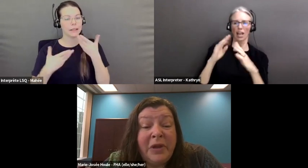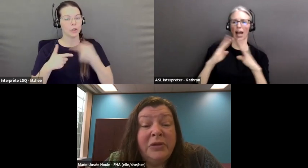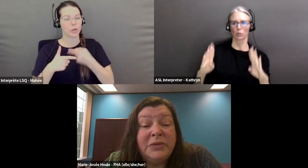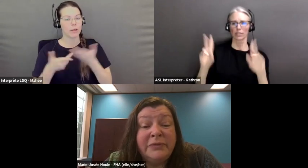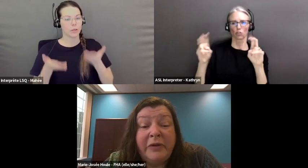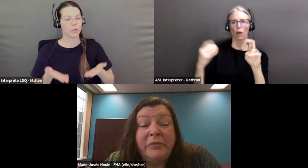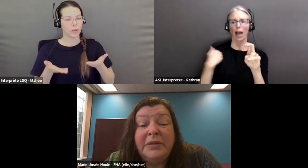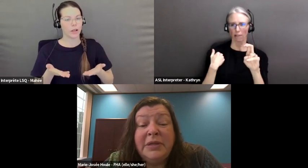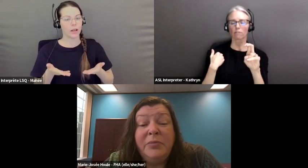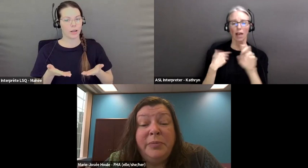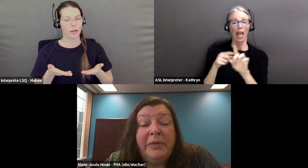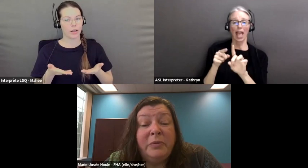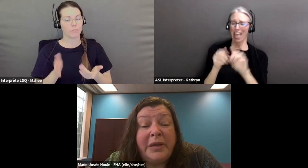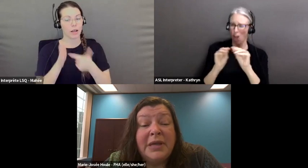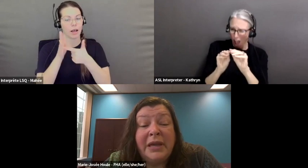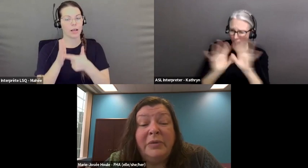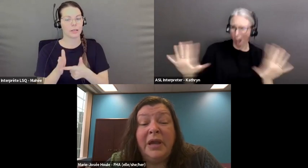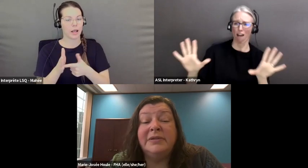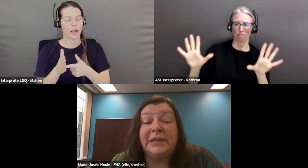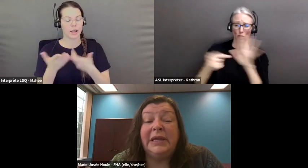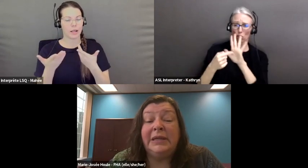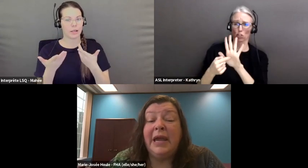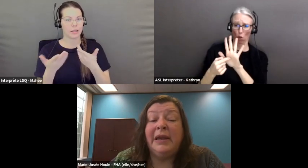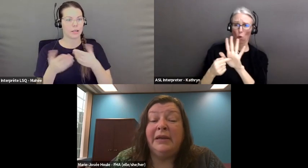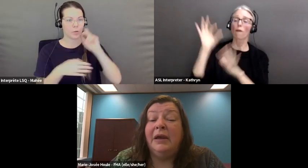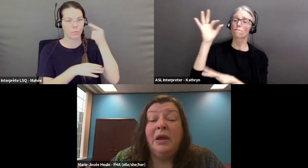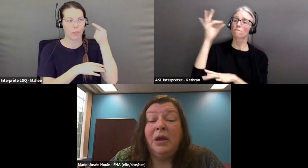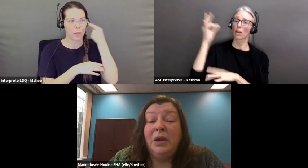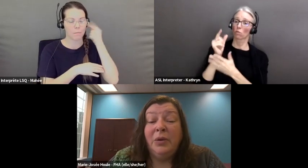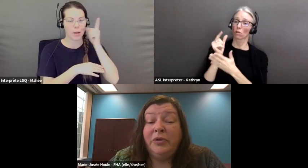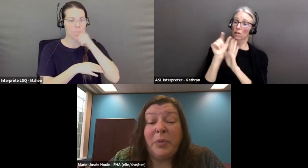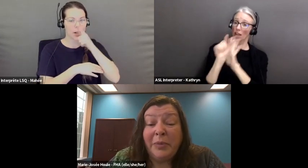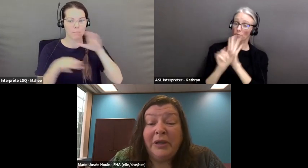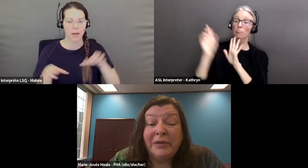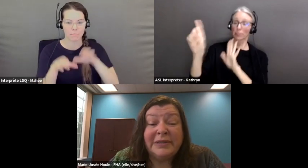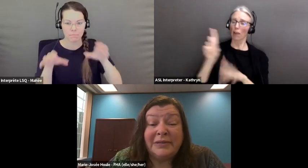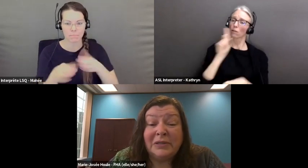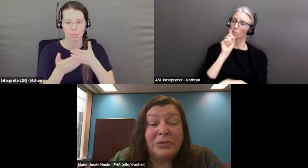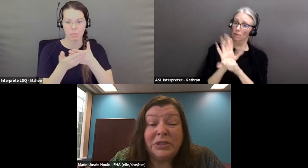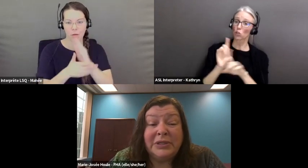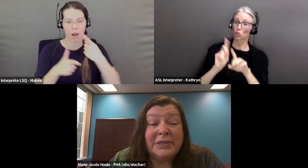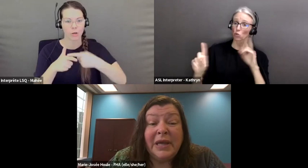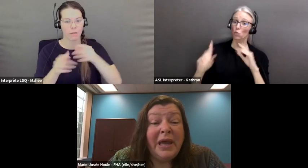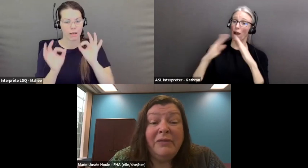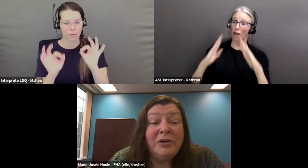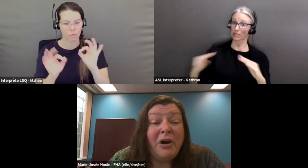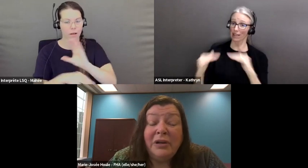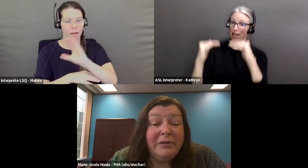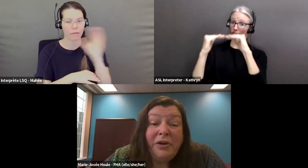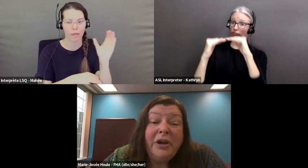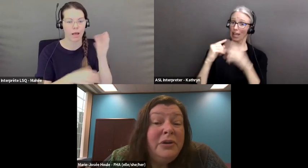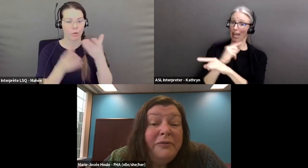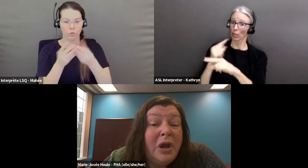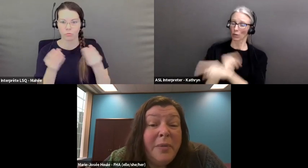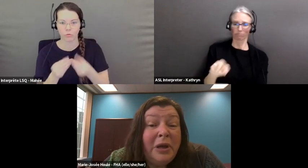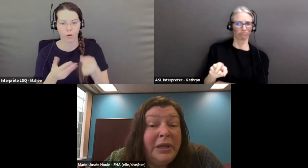of failures of government to implement the right to adequate housing in Canada with permanent housing solutions. And